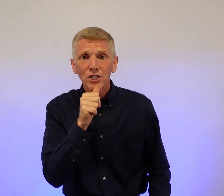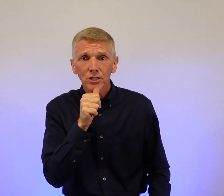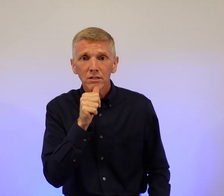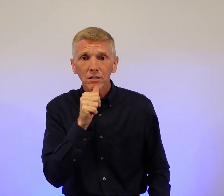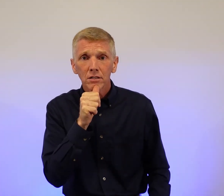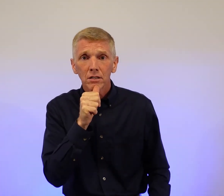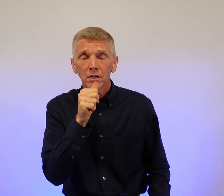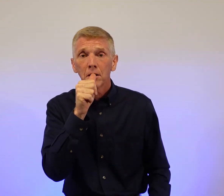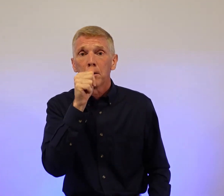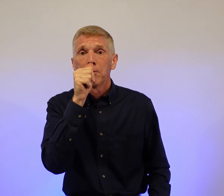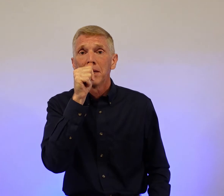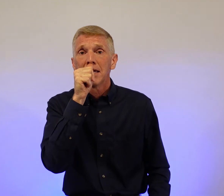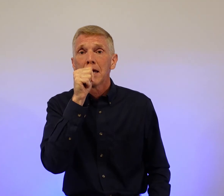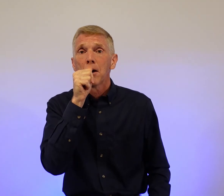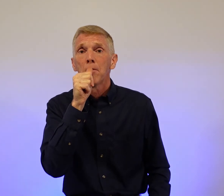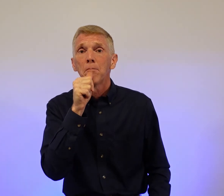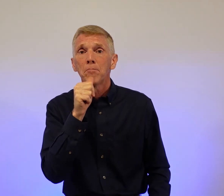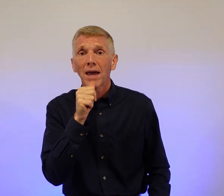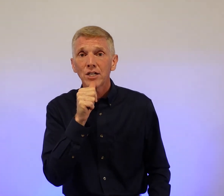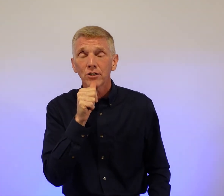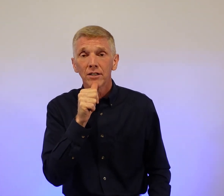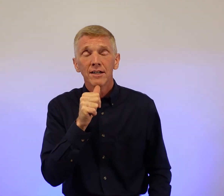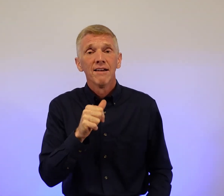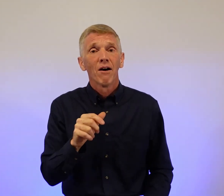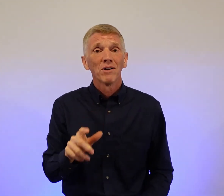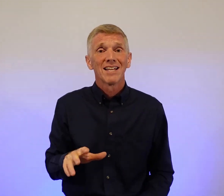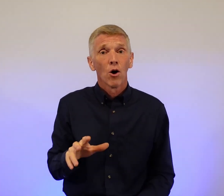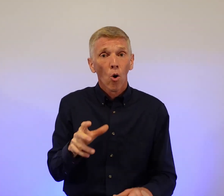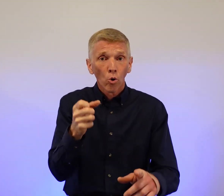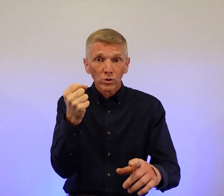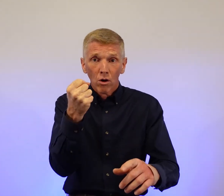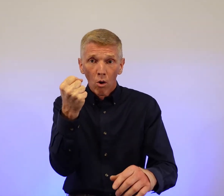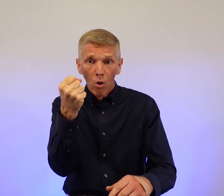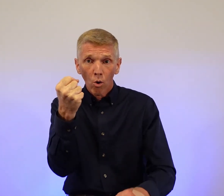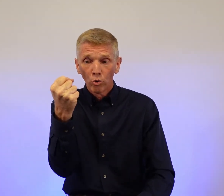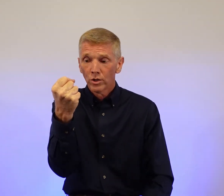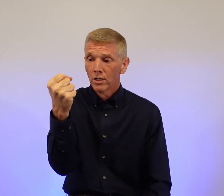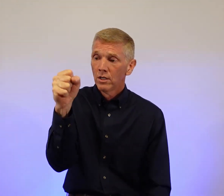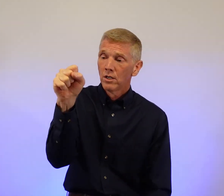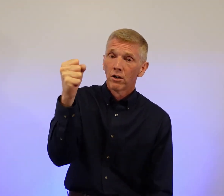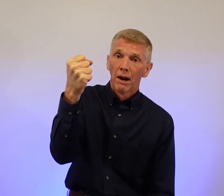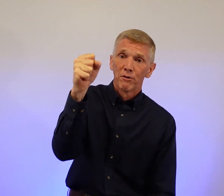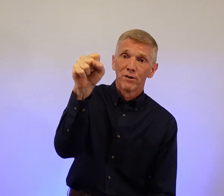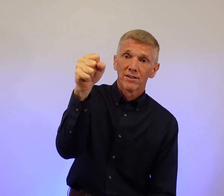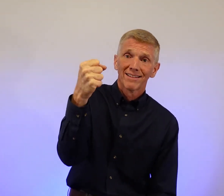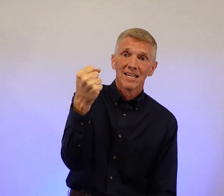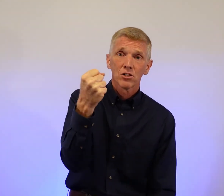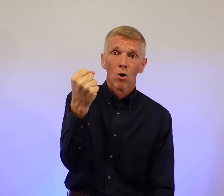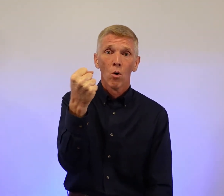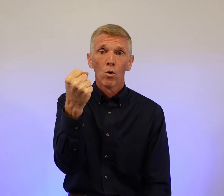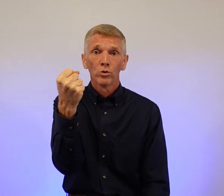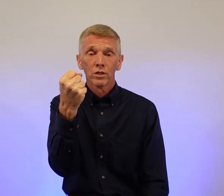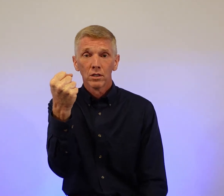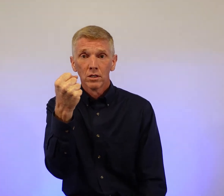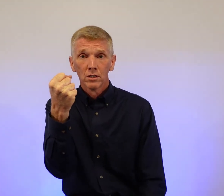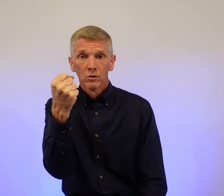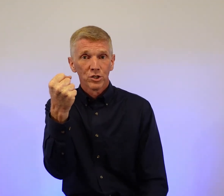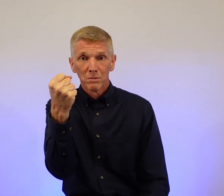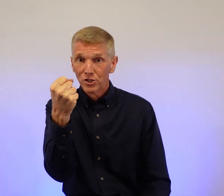patient, be patient. If I want to say hold, hold, grab your fist like this, hold, which means don't